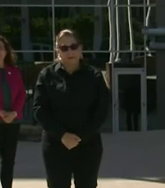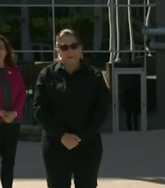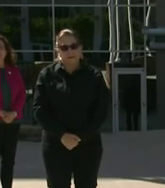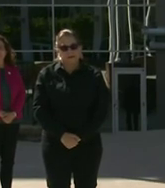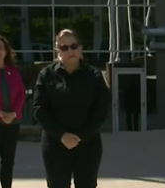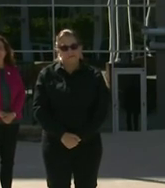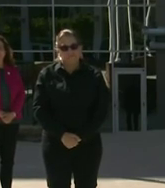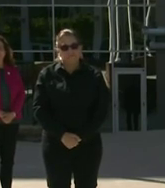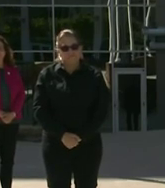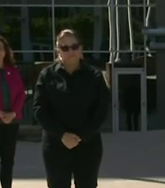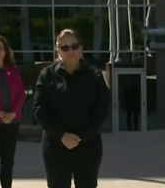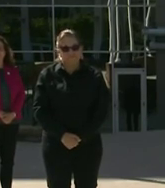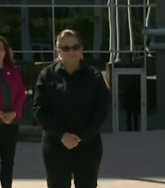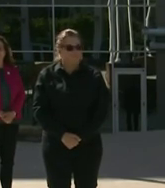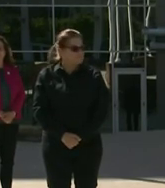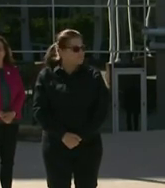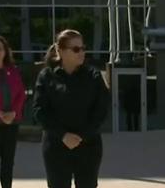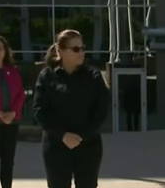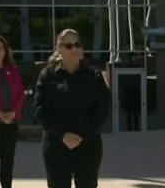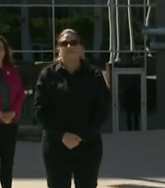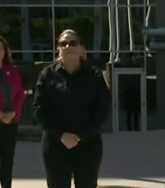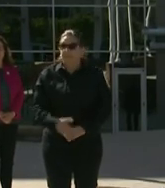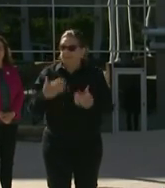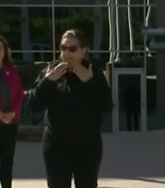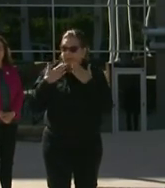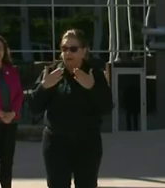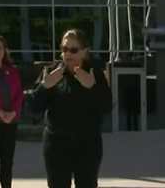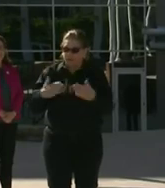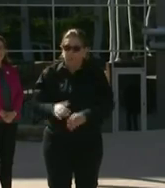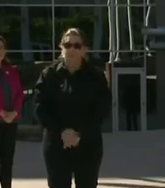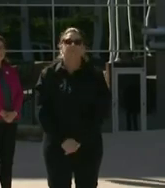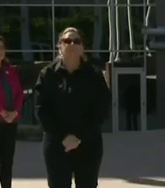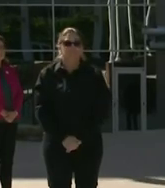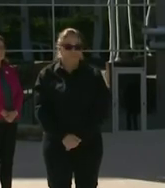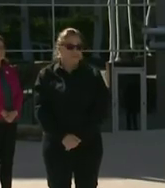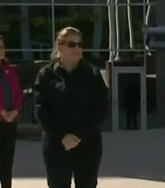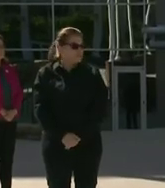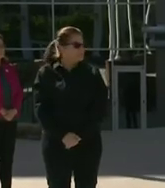en casa. Muchas gracias. Thank you.